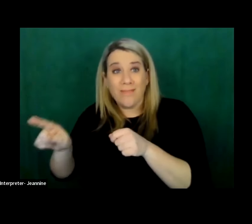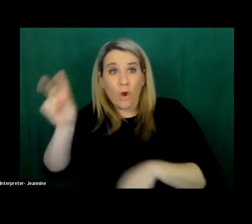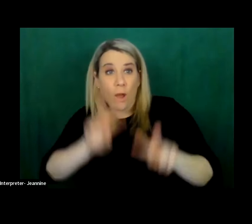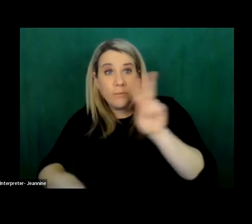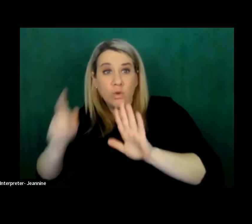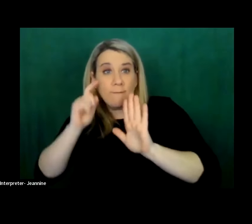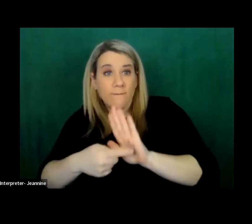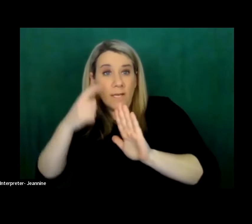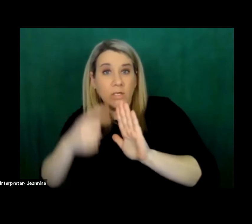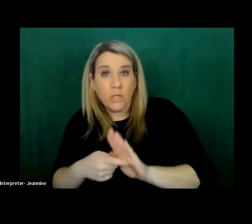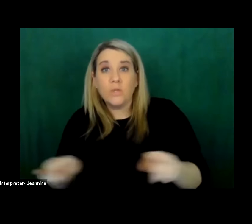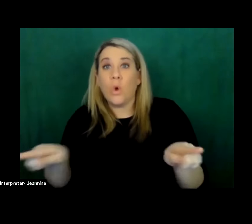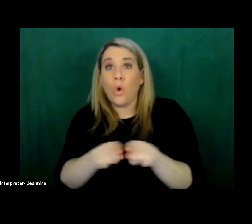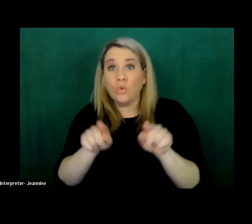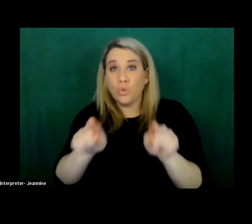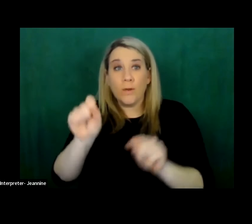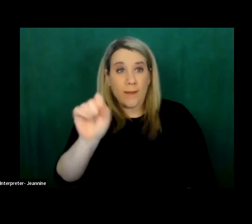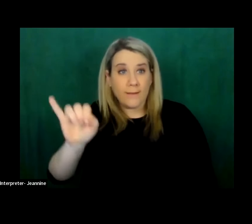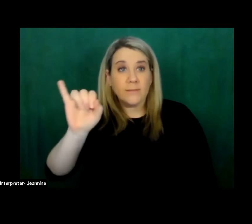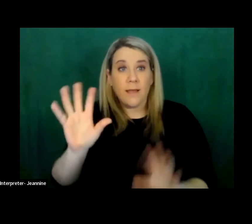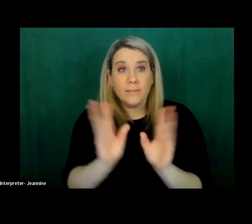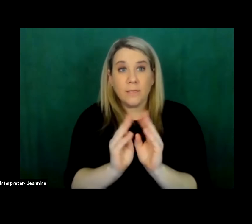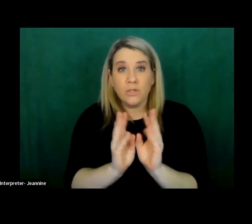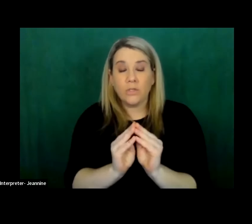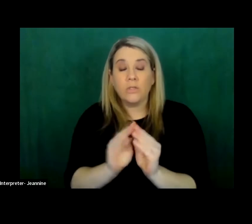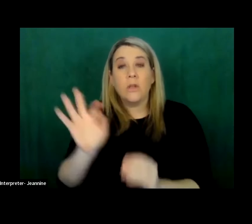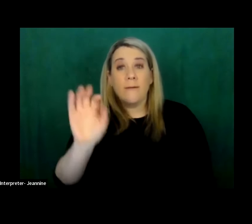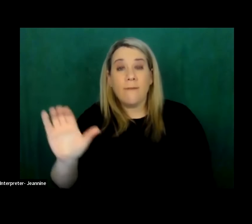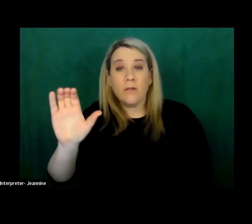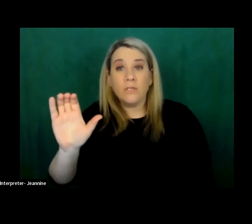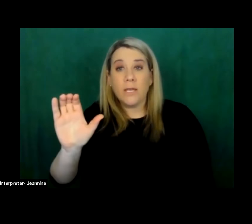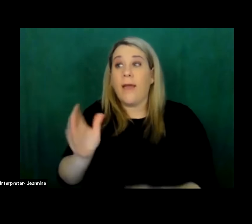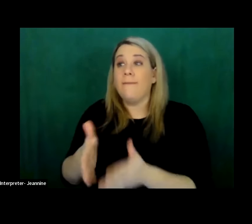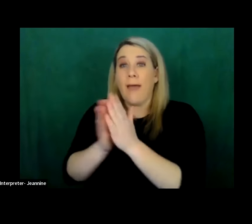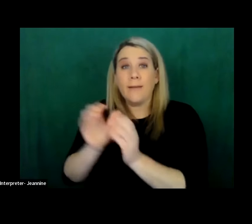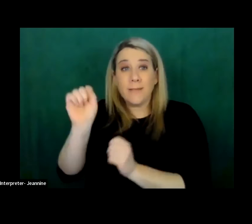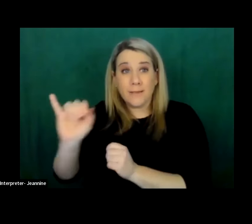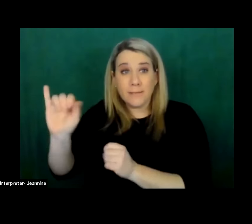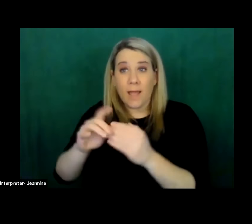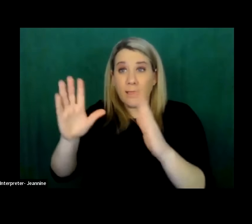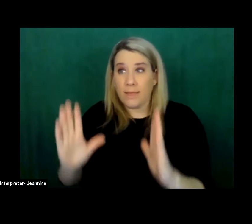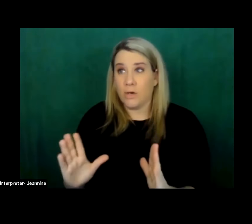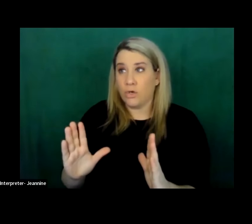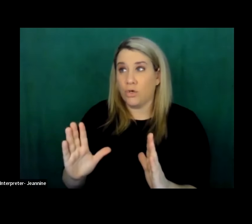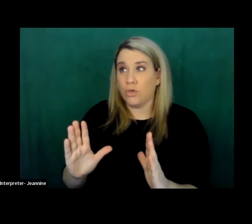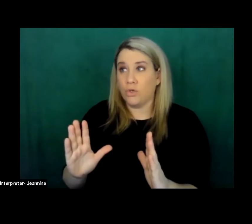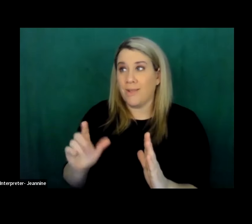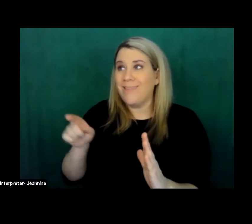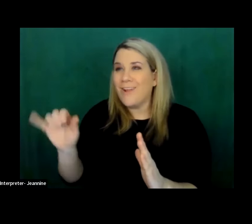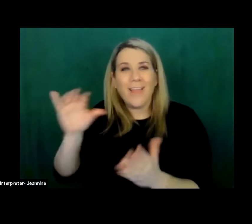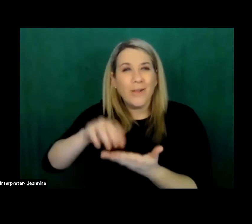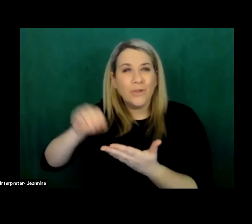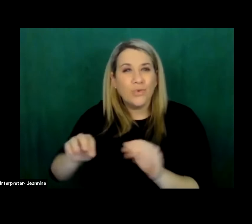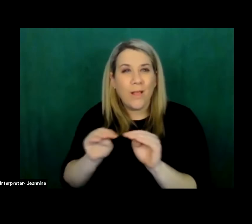as well as their SI sessions. And faculty often have asked SI leaders for like a student level insight into what's going